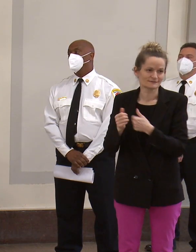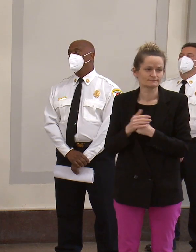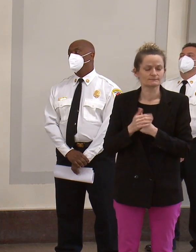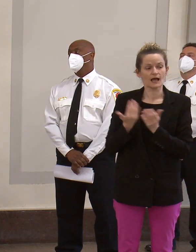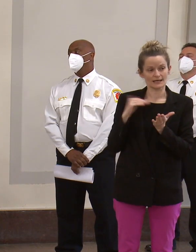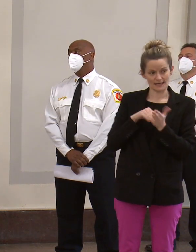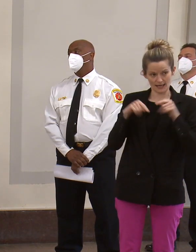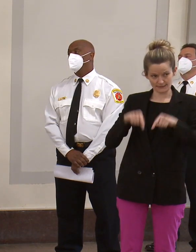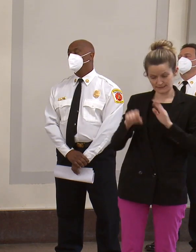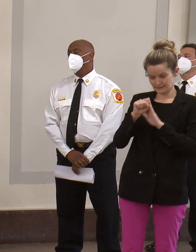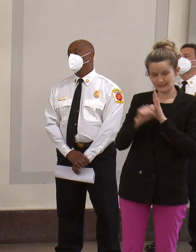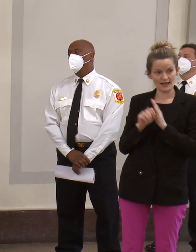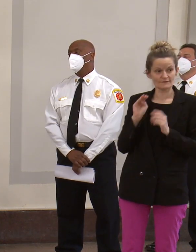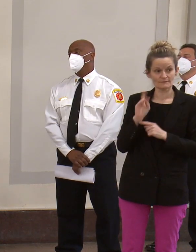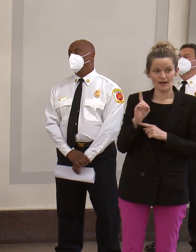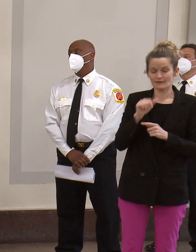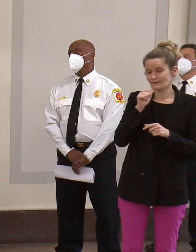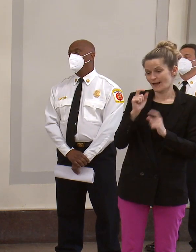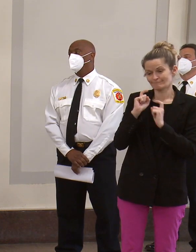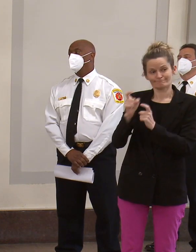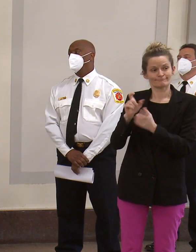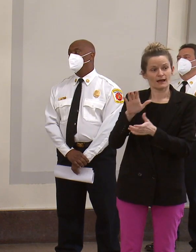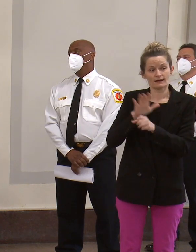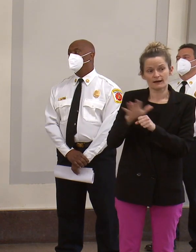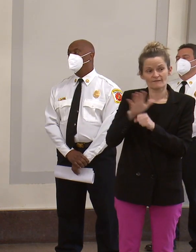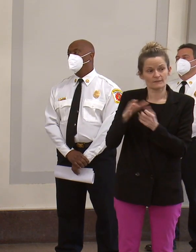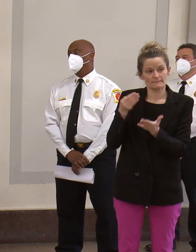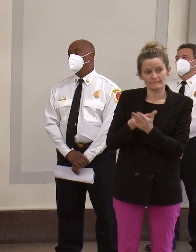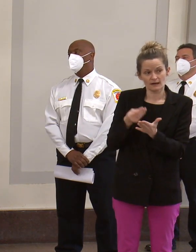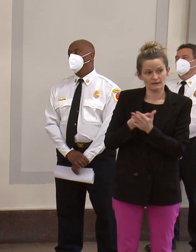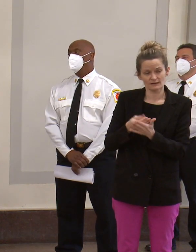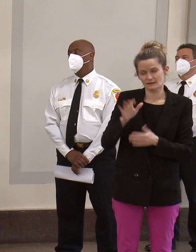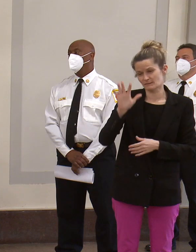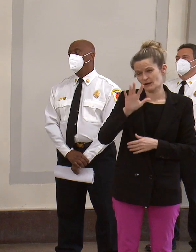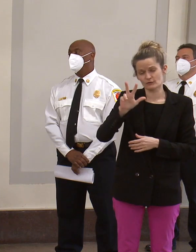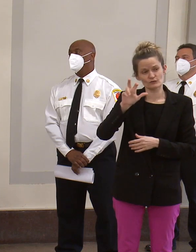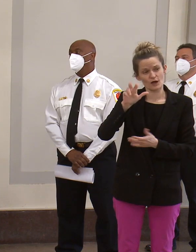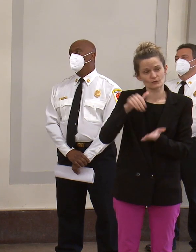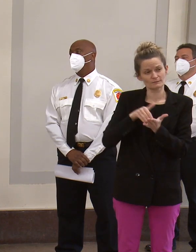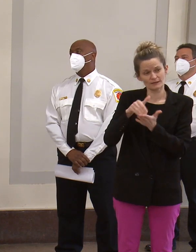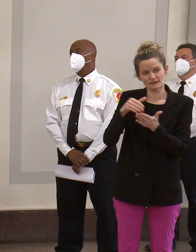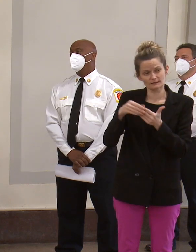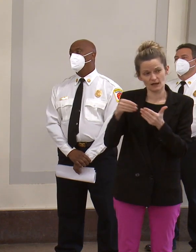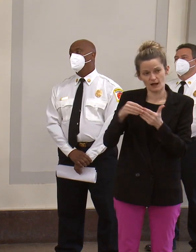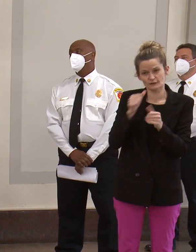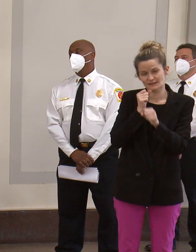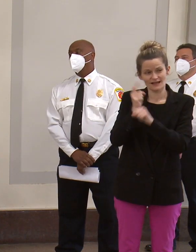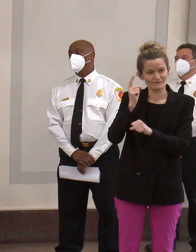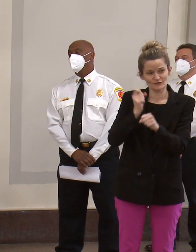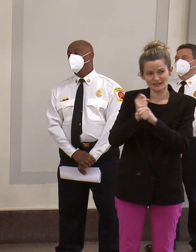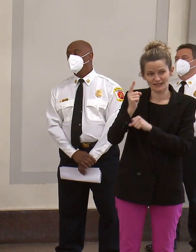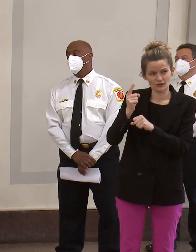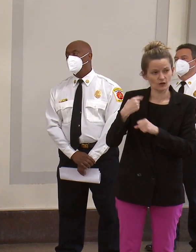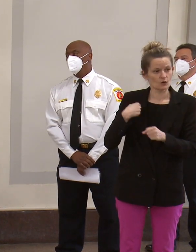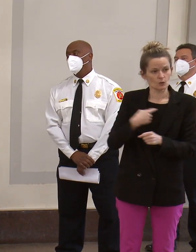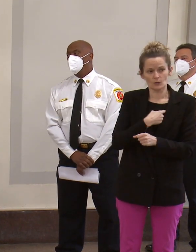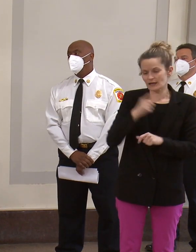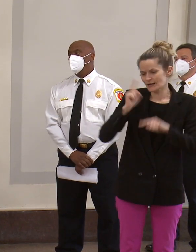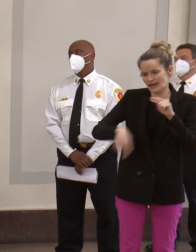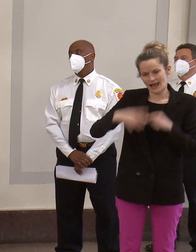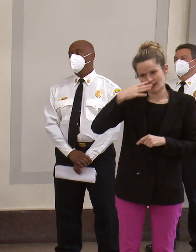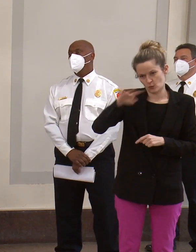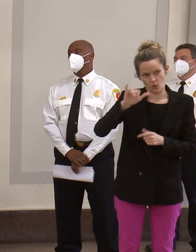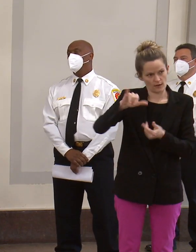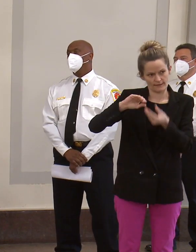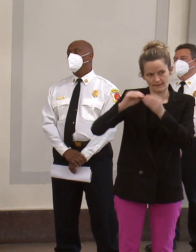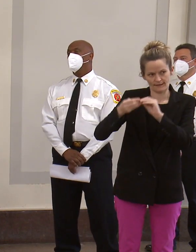city schools to the tune of $300 million a year for many, many years, and we cannot ignore that, especially with the efforts that